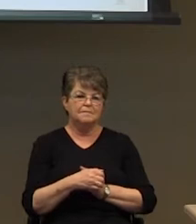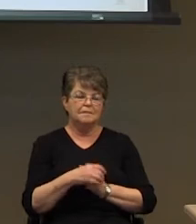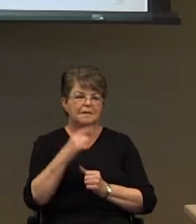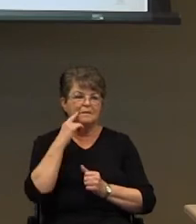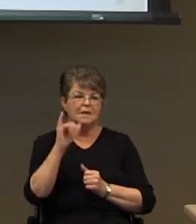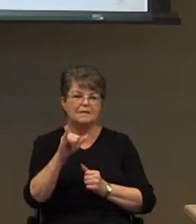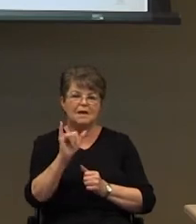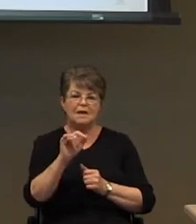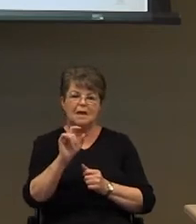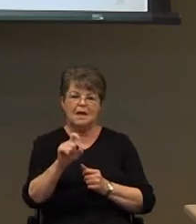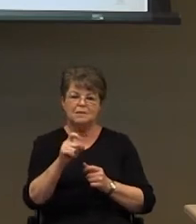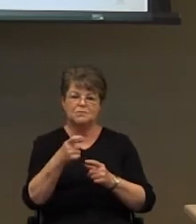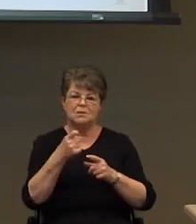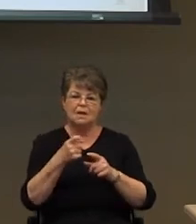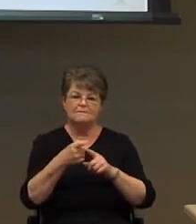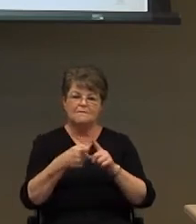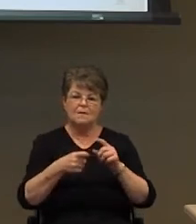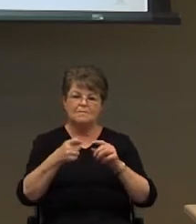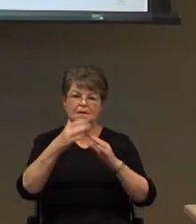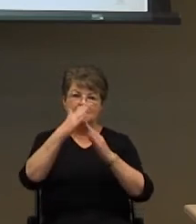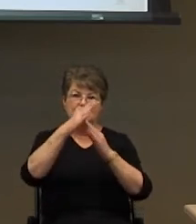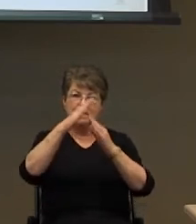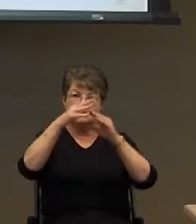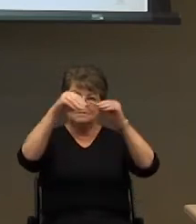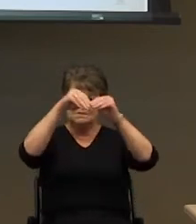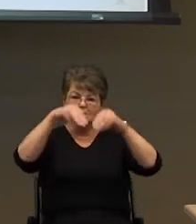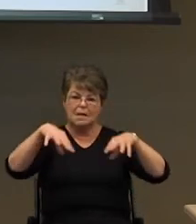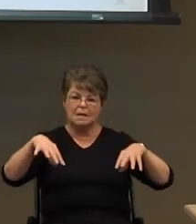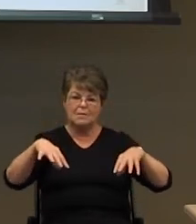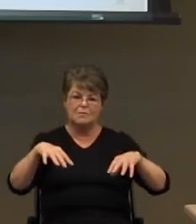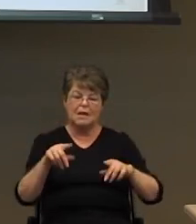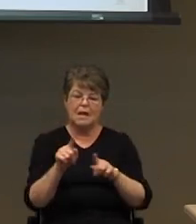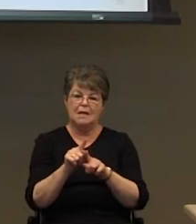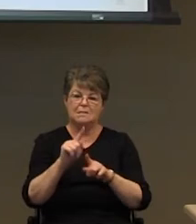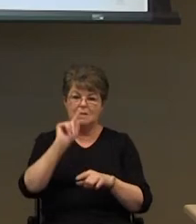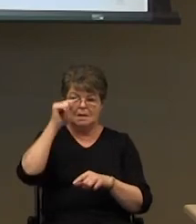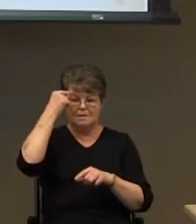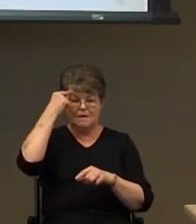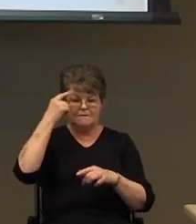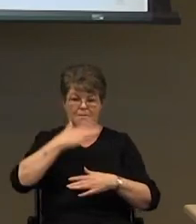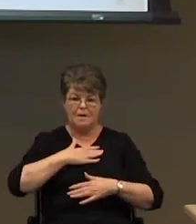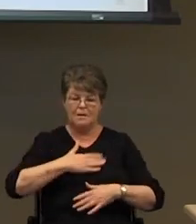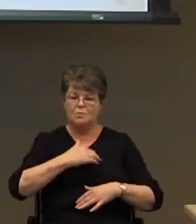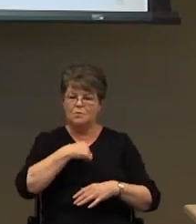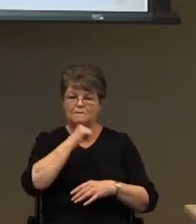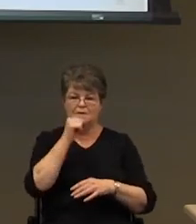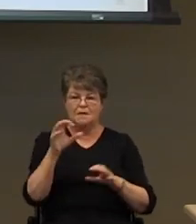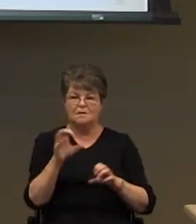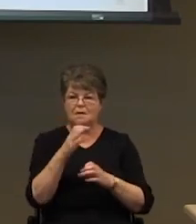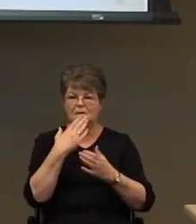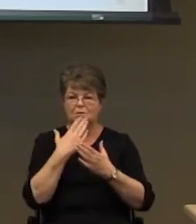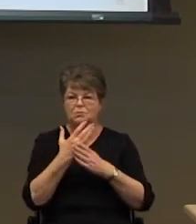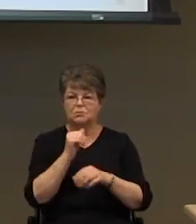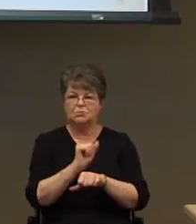that has to come from the top down, and I don't think as a governmental body, we've done a very good job